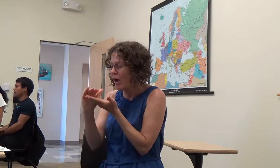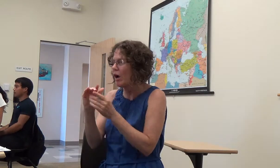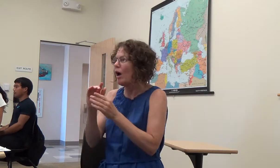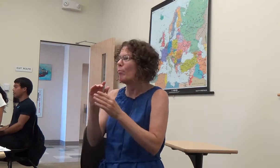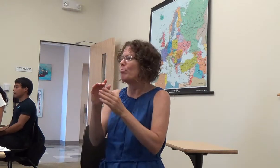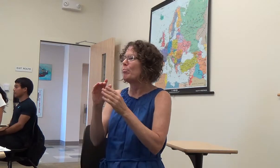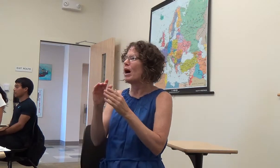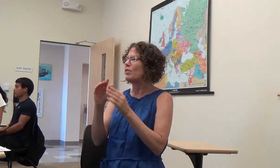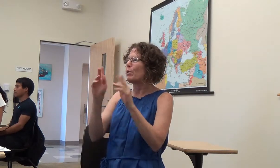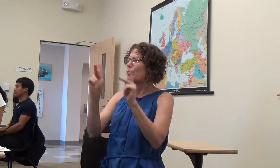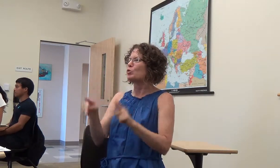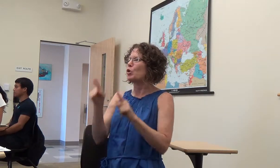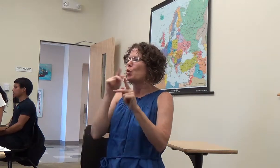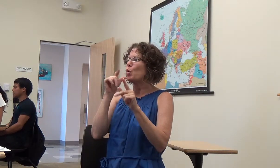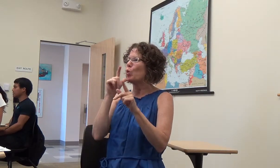did it,